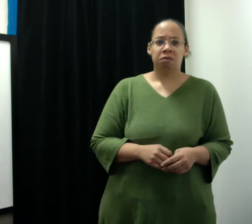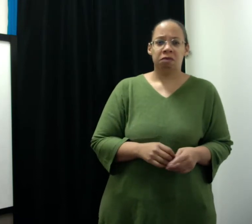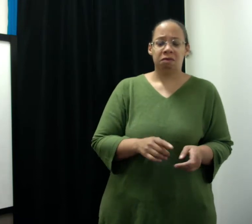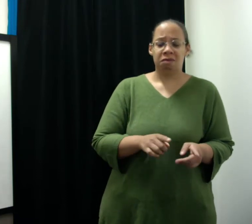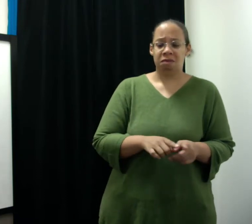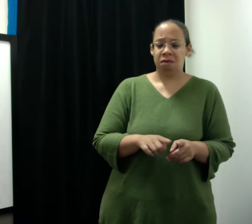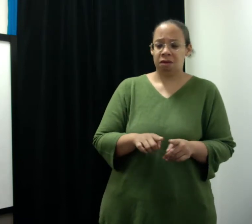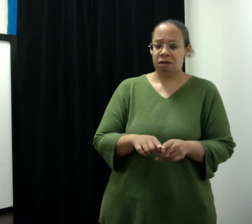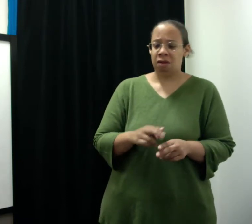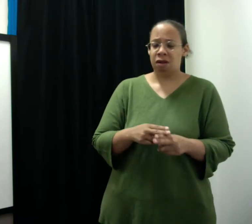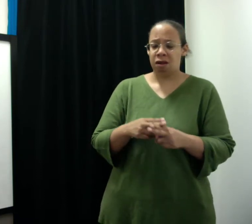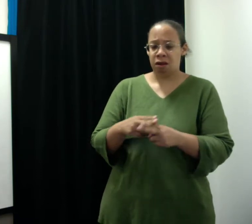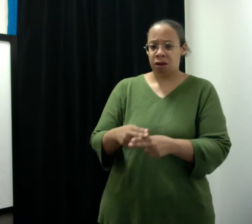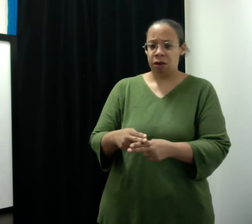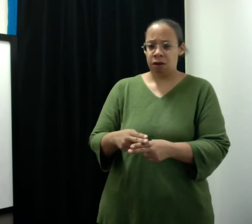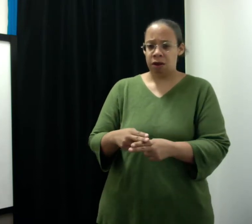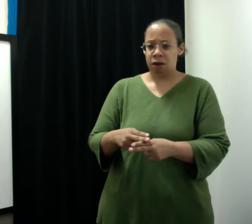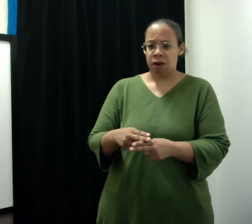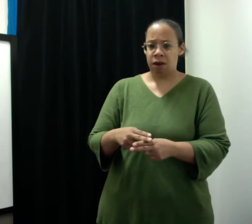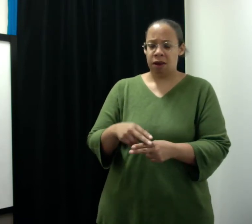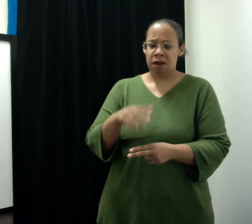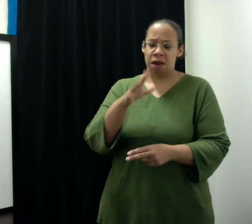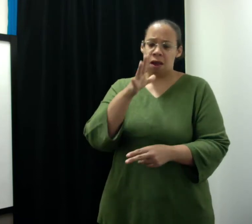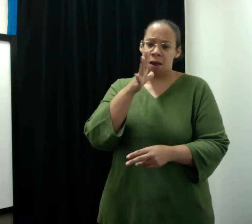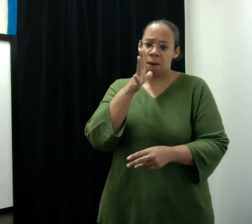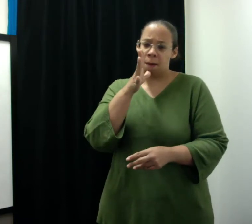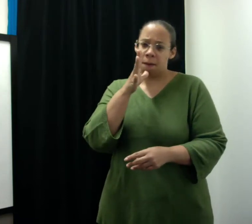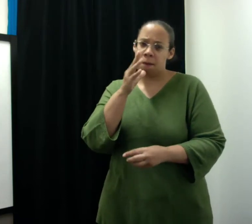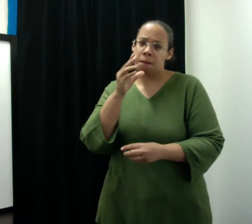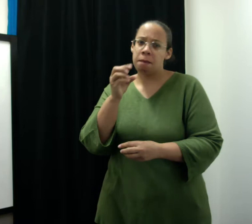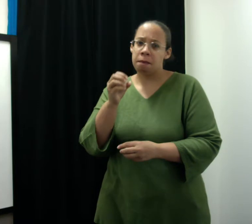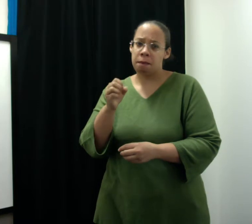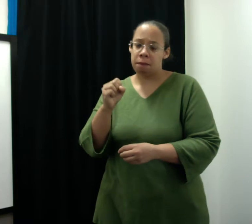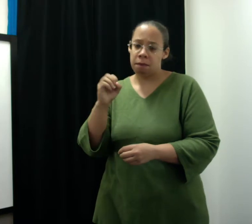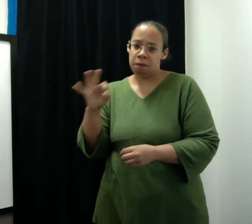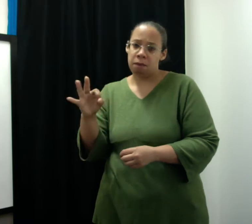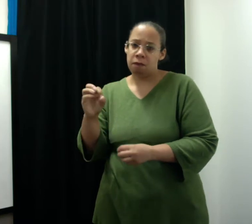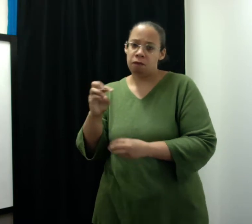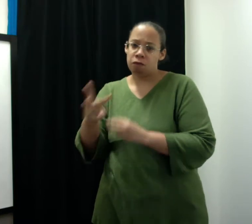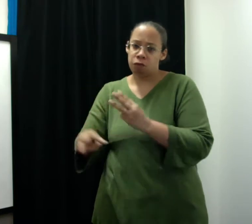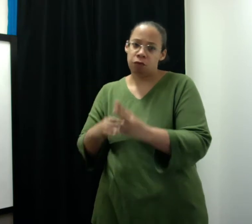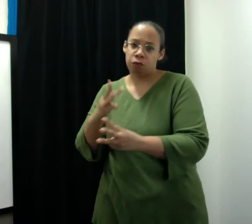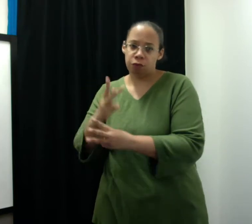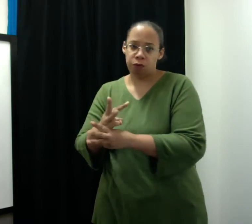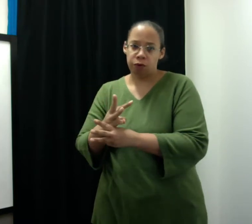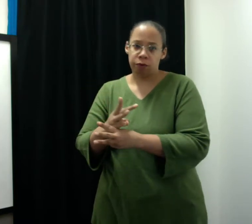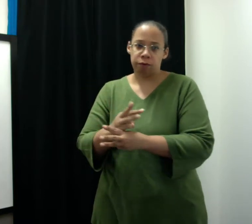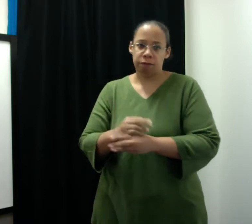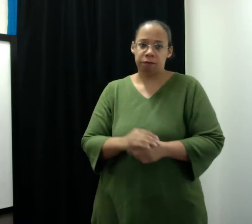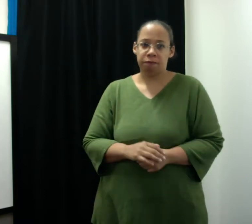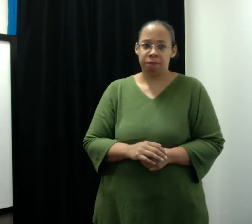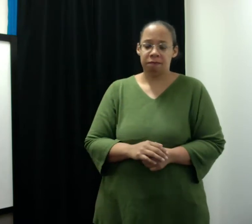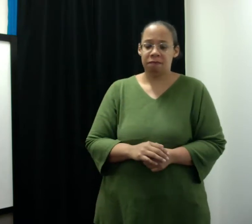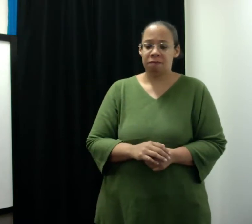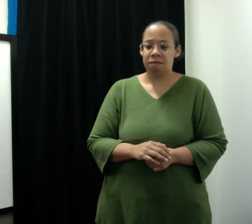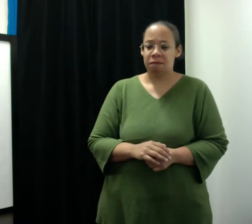It's a rich country filled with stories of rebellion, stories of civilizational triumph and downfall, and a rich